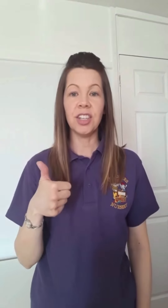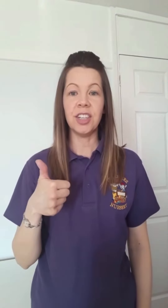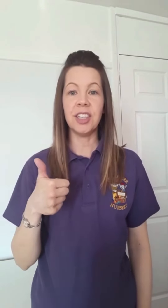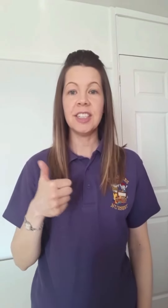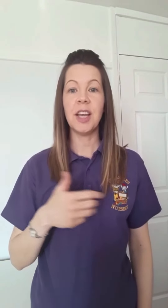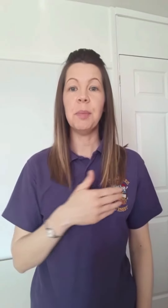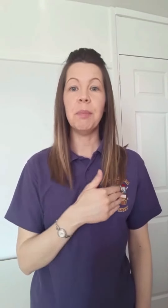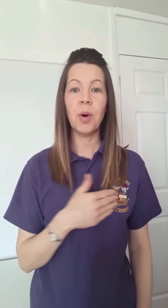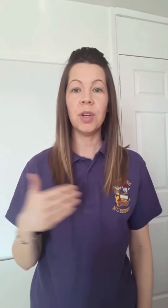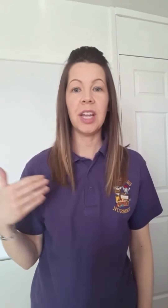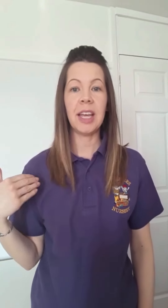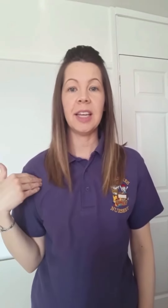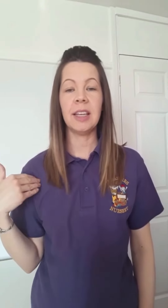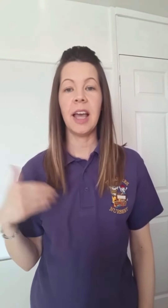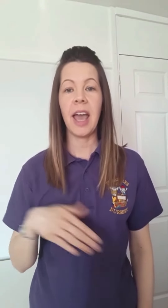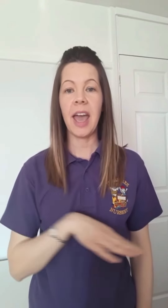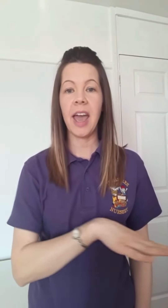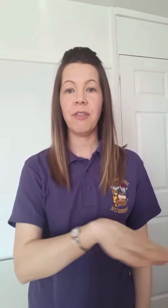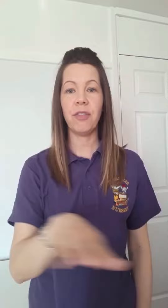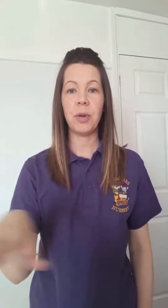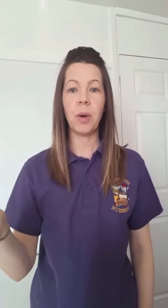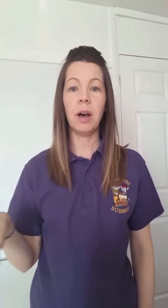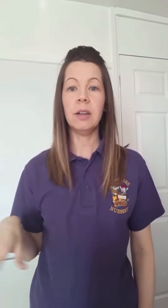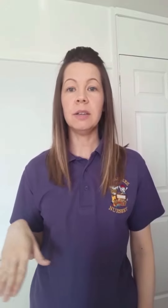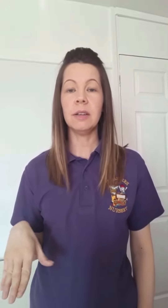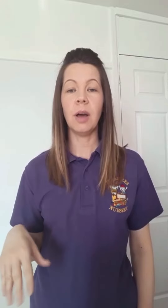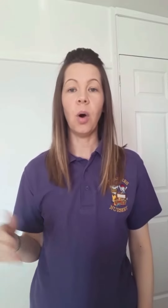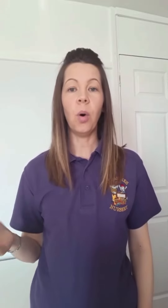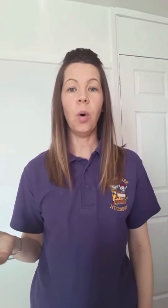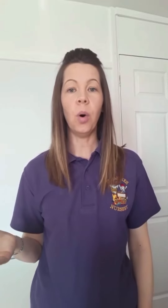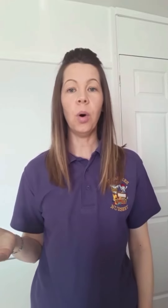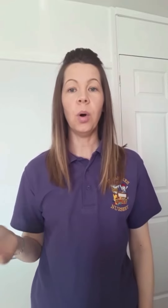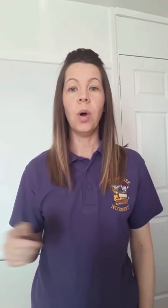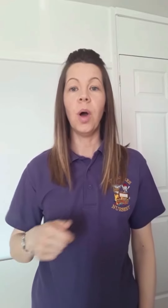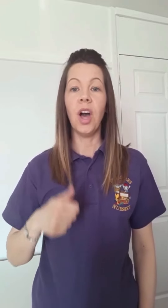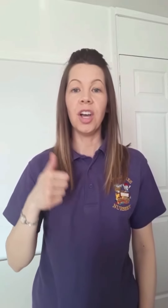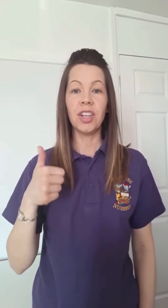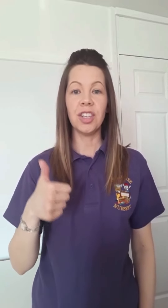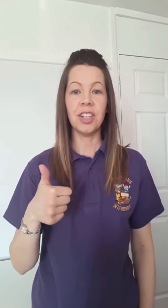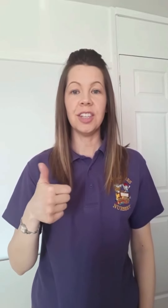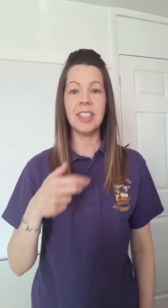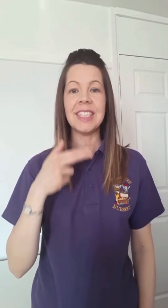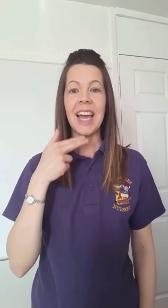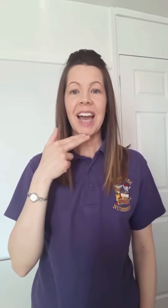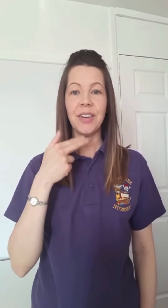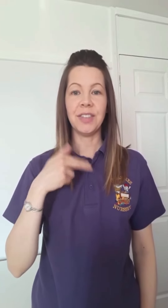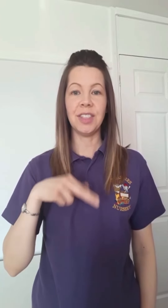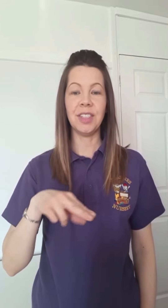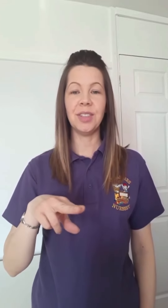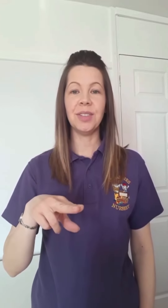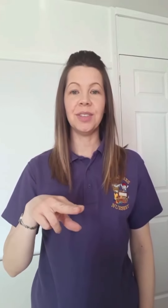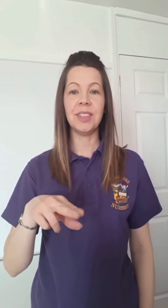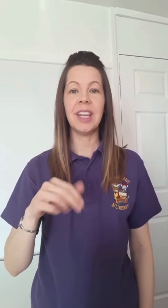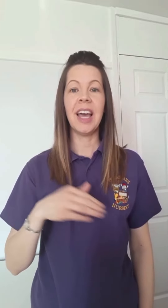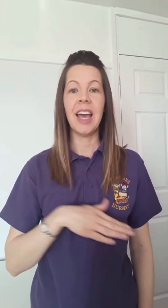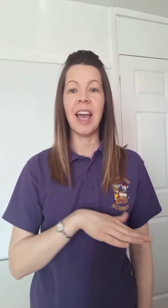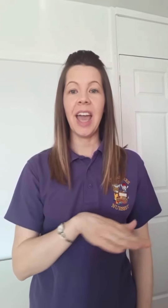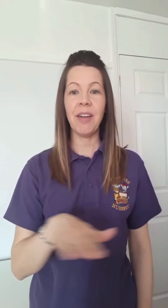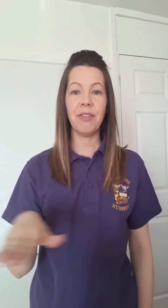Good morning, everyone, or good afternoon,